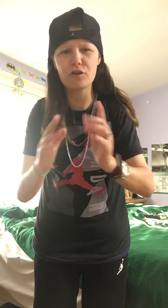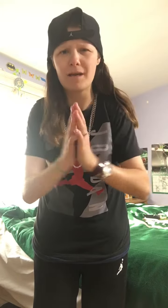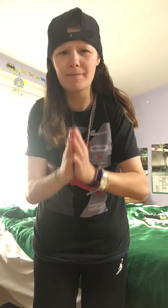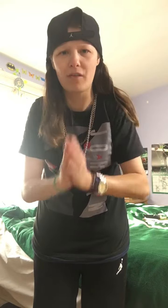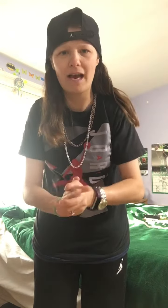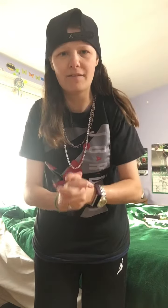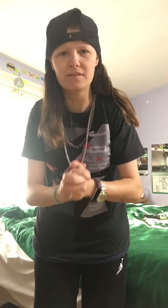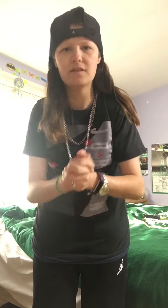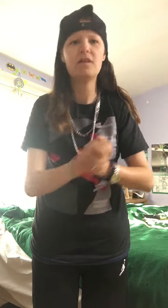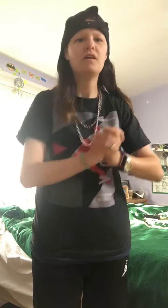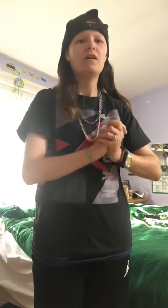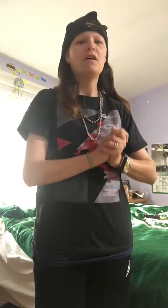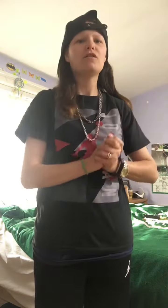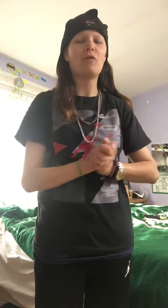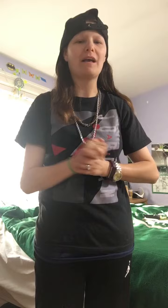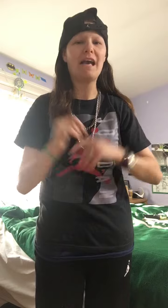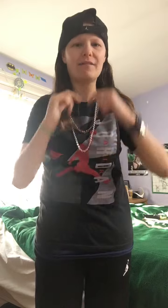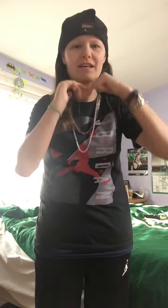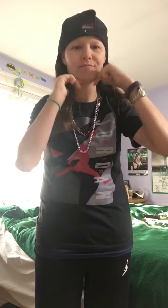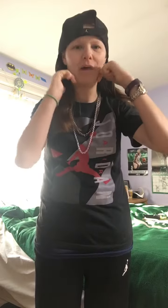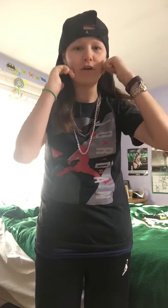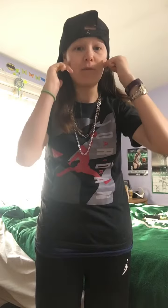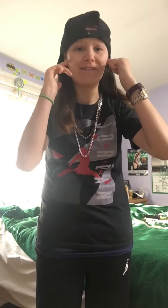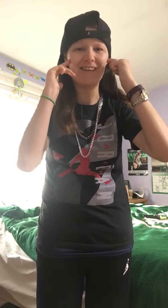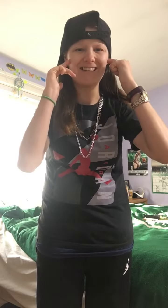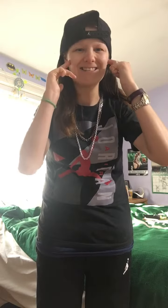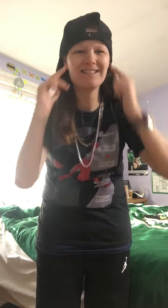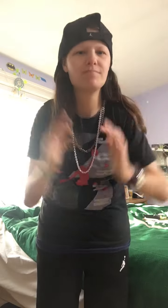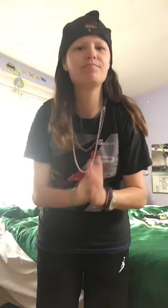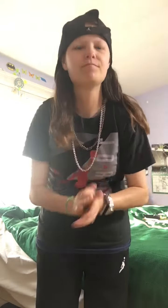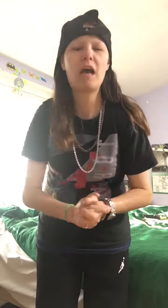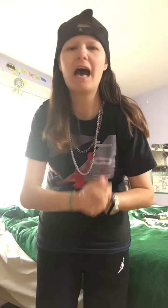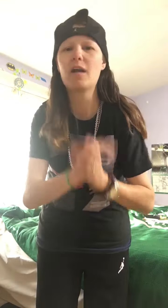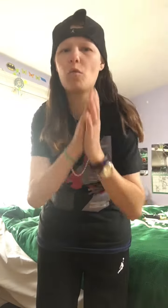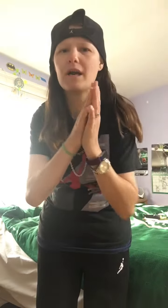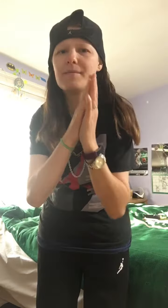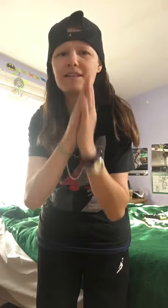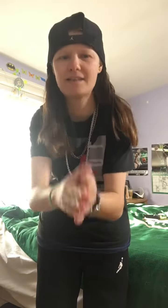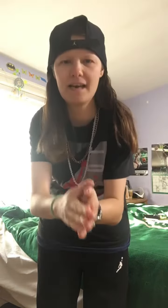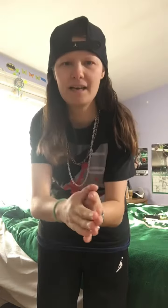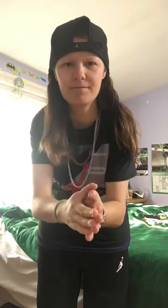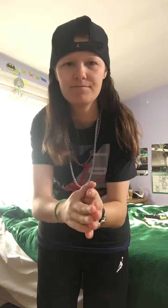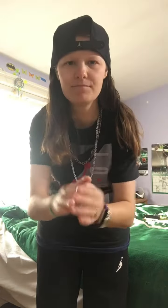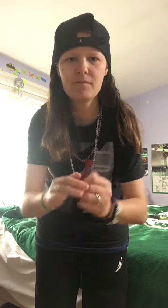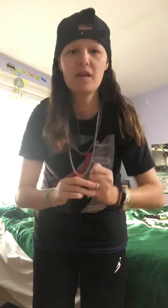make sure you make me laugh, so I can have that smile on my face. I don't want to be sad.